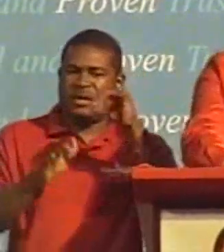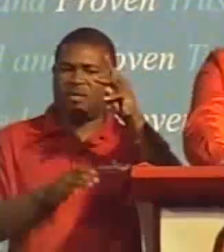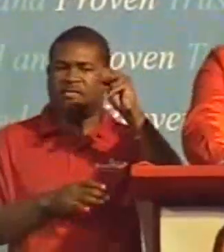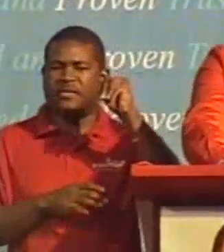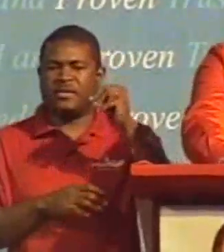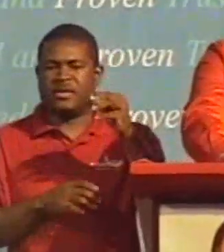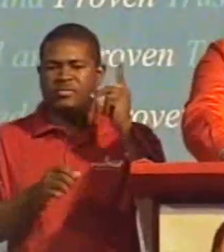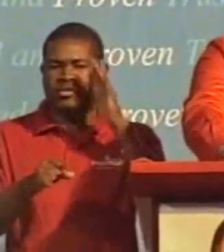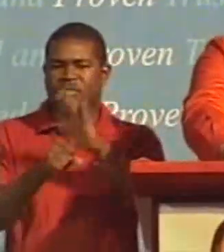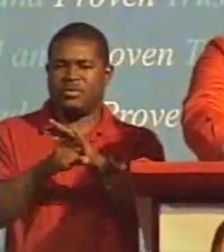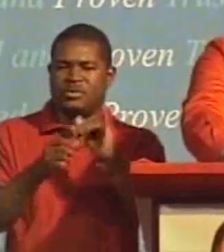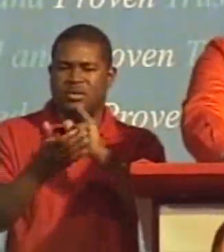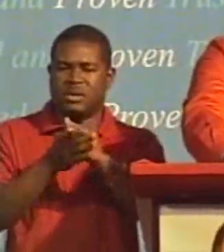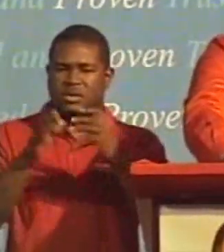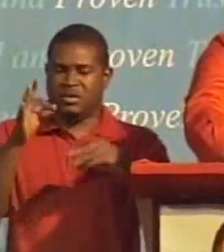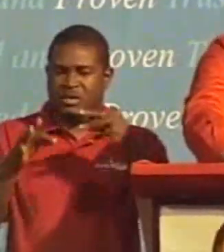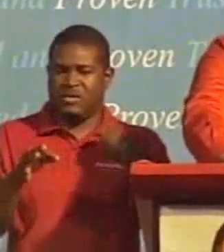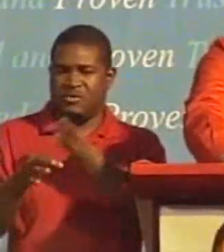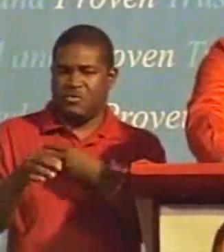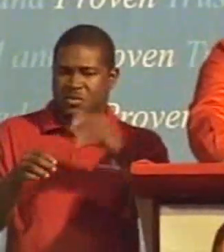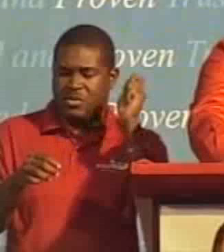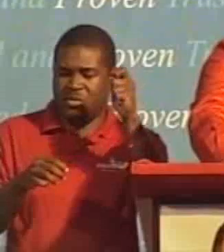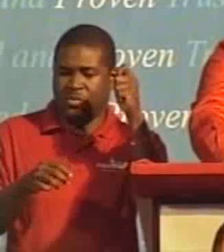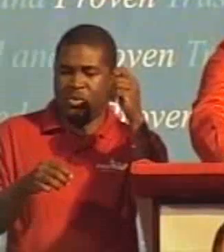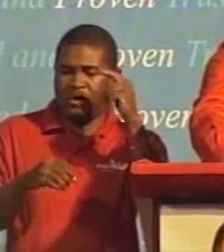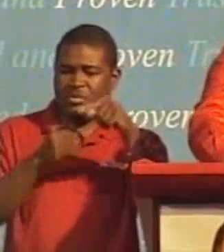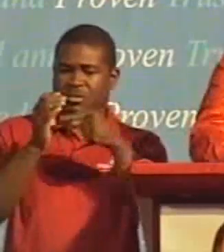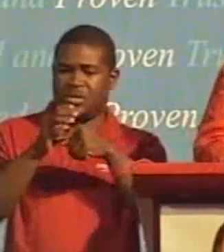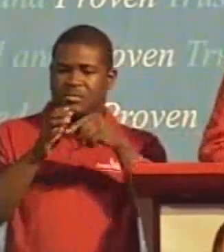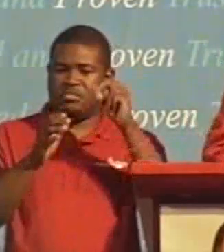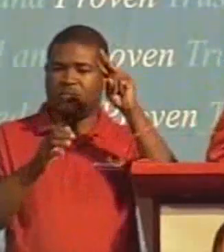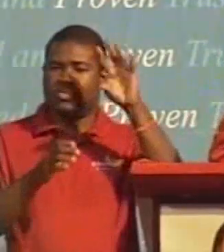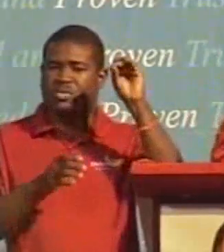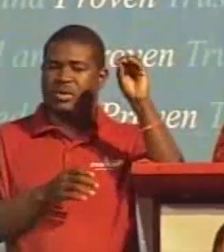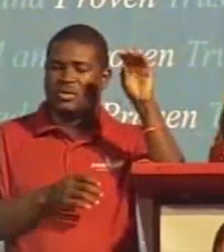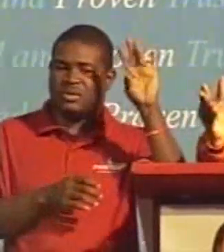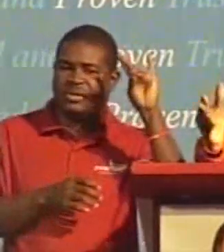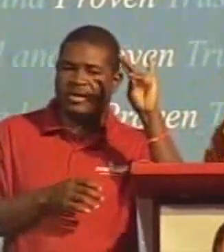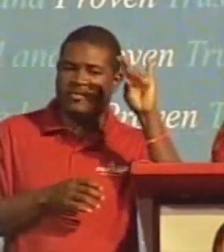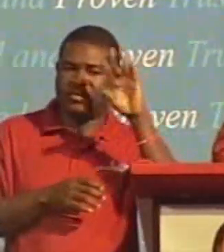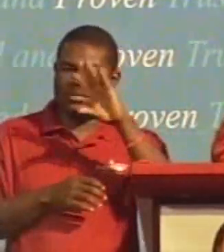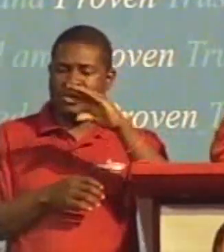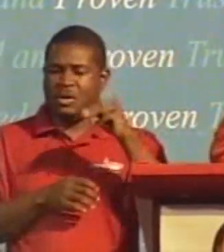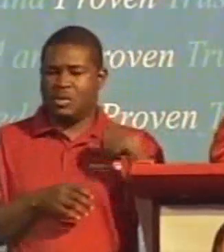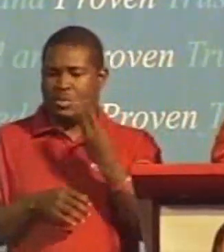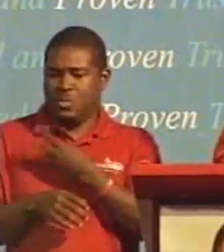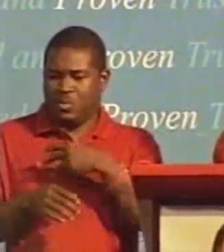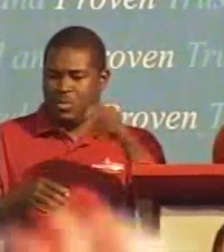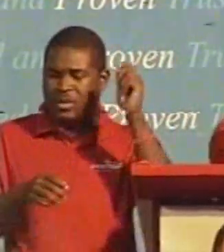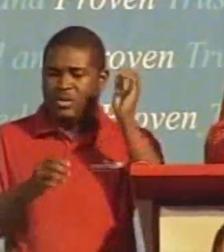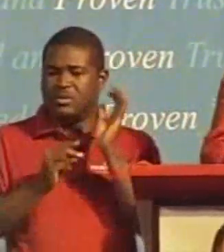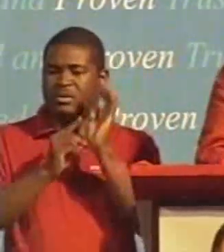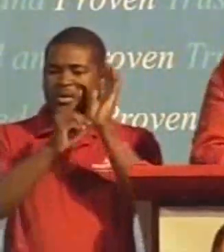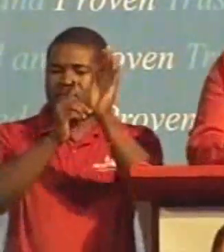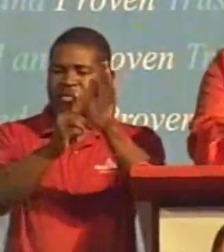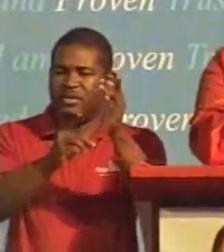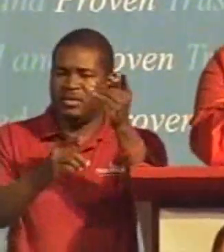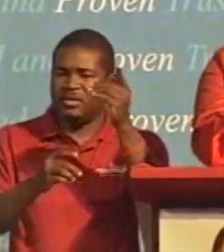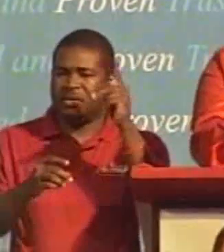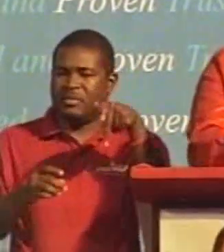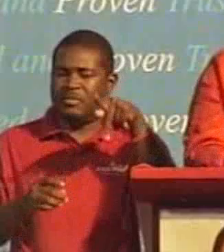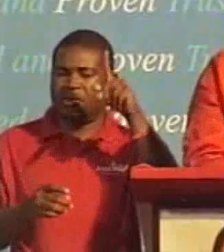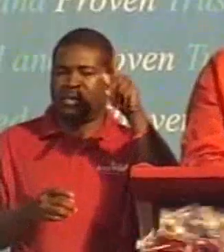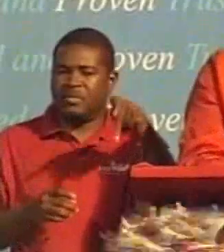the election in 2007, we would put such a plan in place, and we delivered. The PLP promised you national